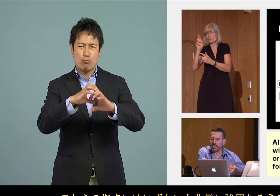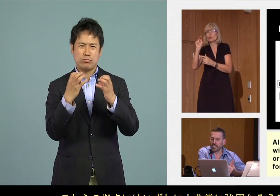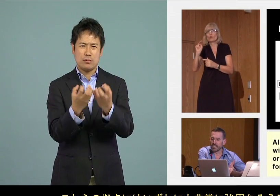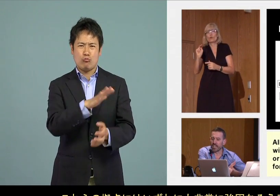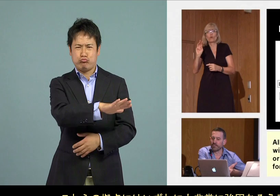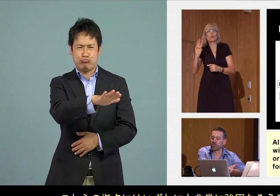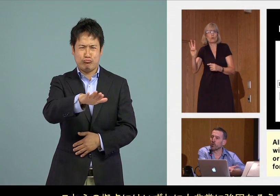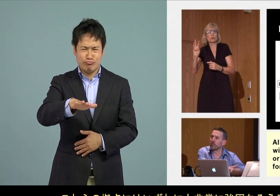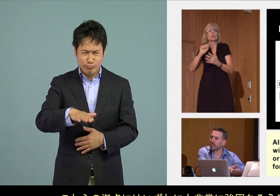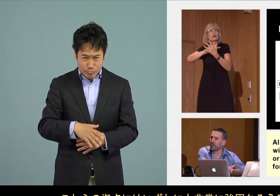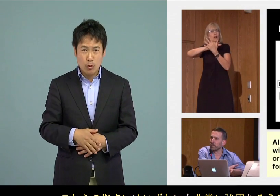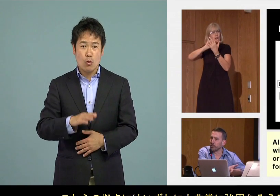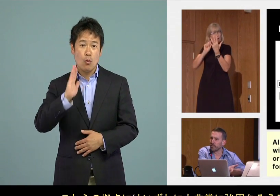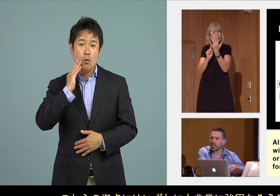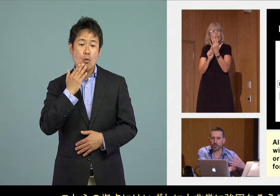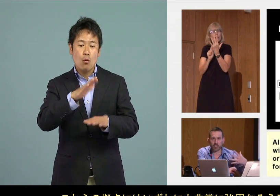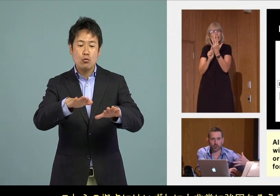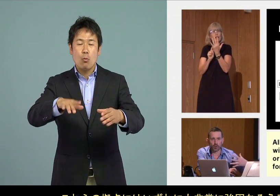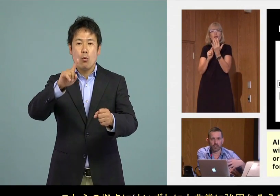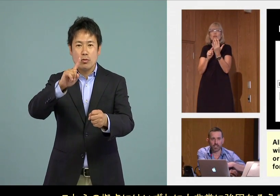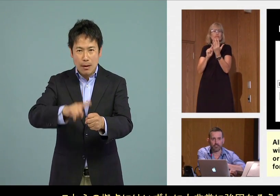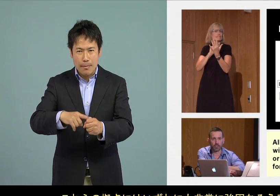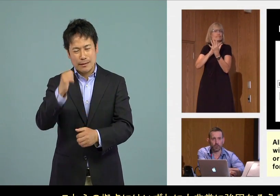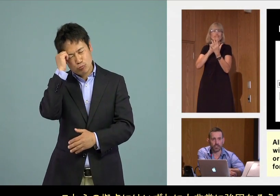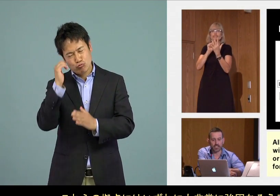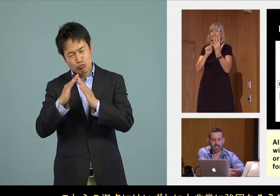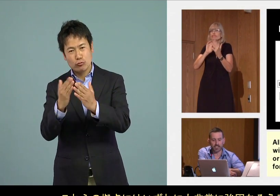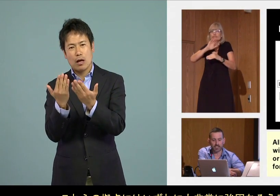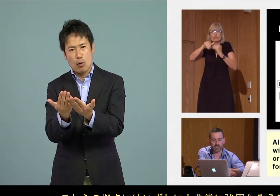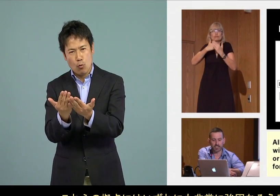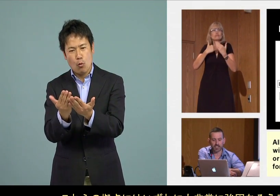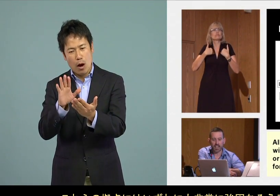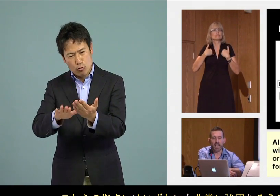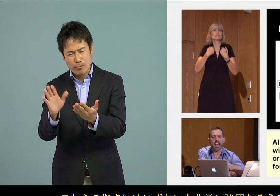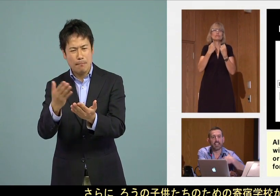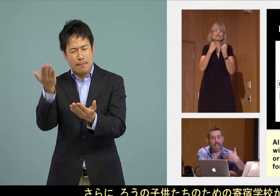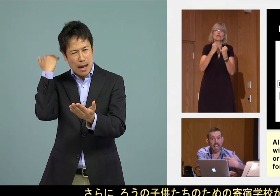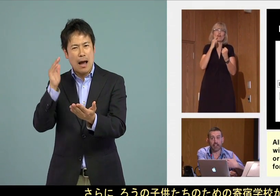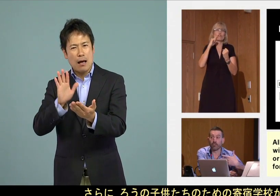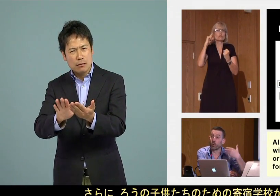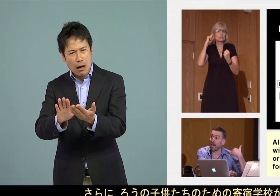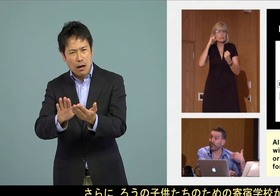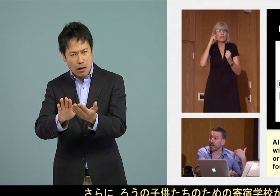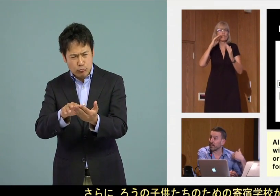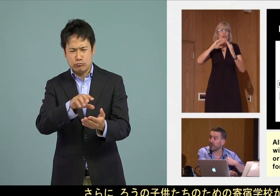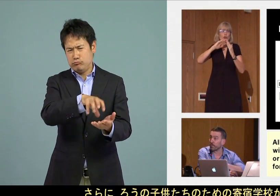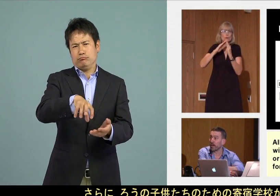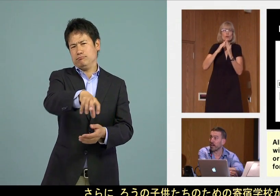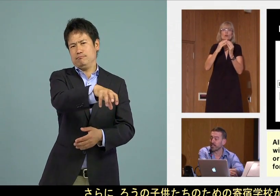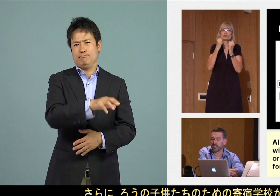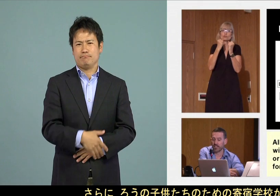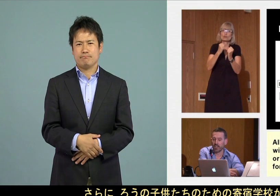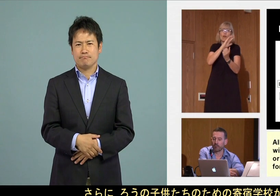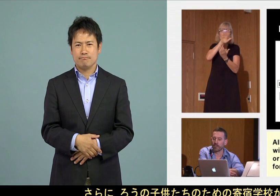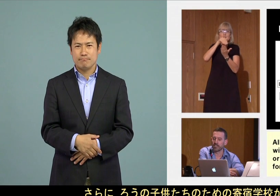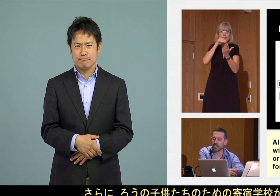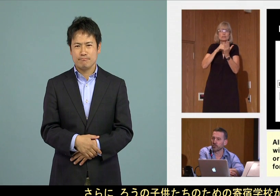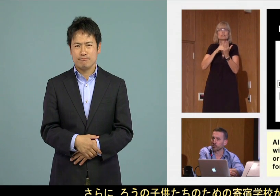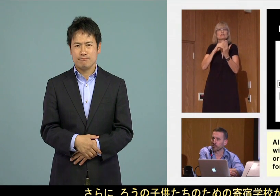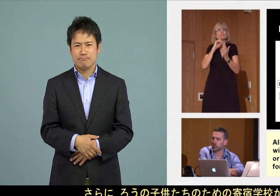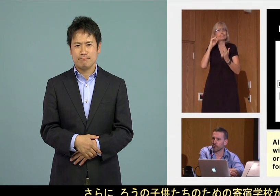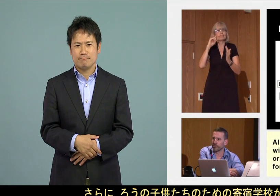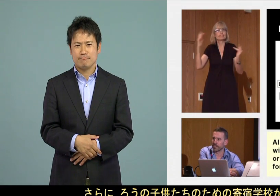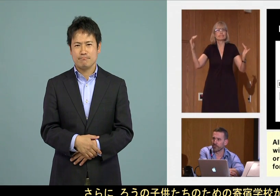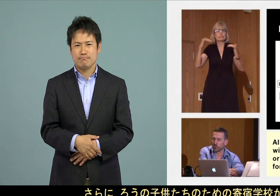All these cities have strong deaf communities with strong deaf community centres, and have or have had in the past a